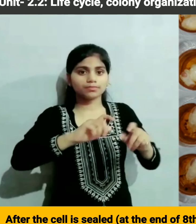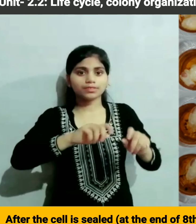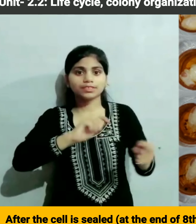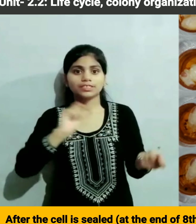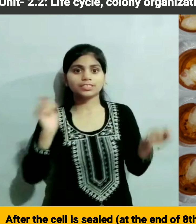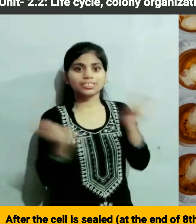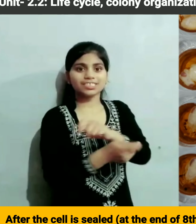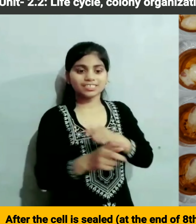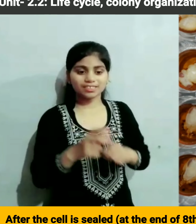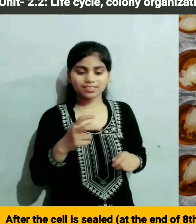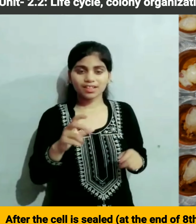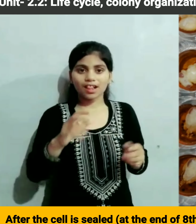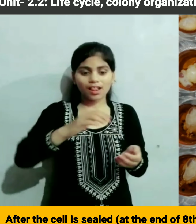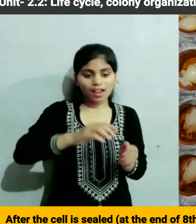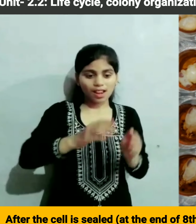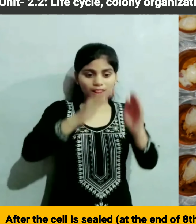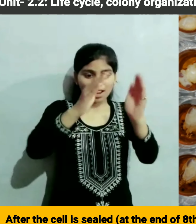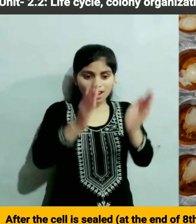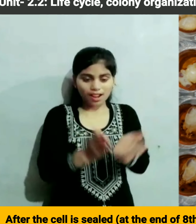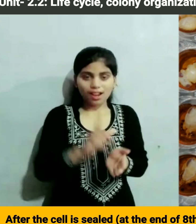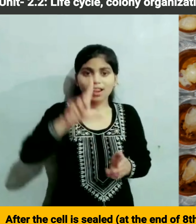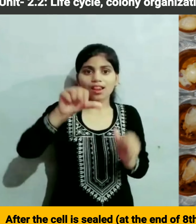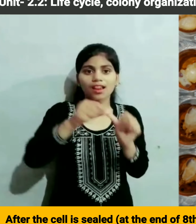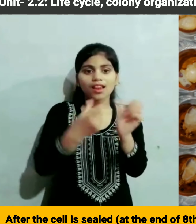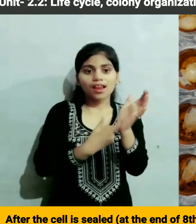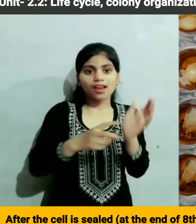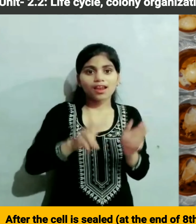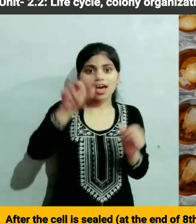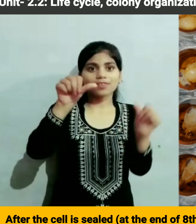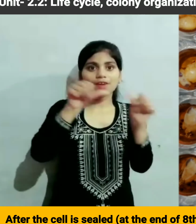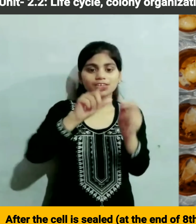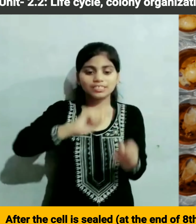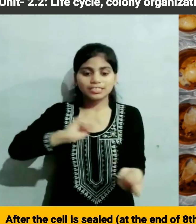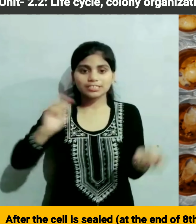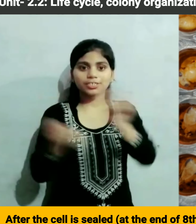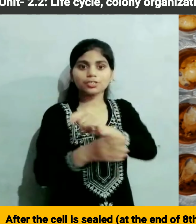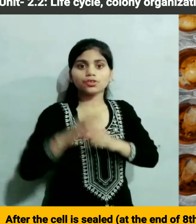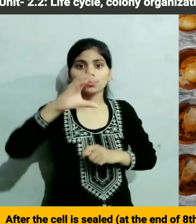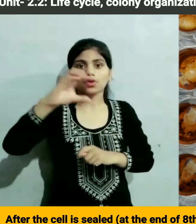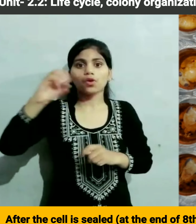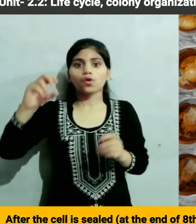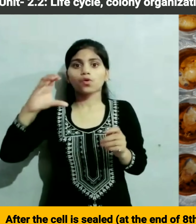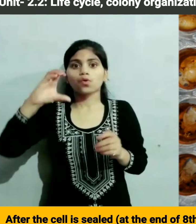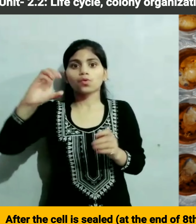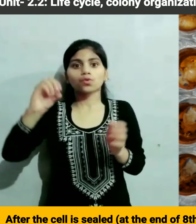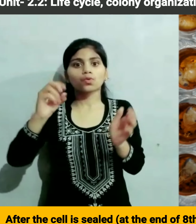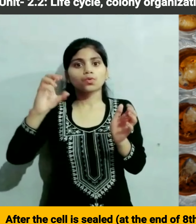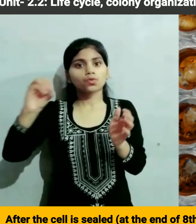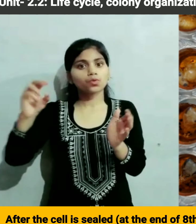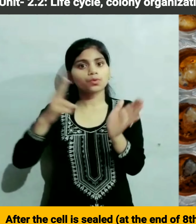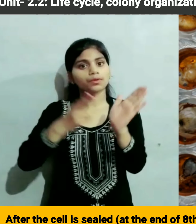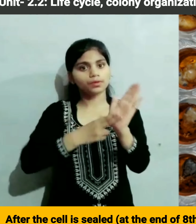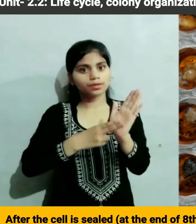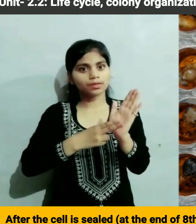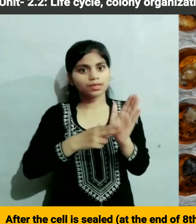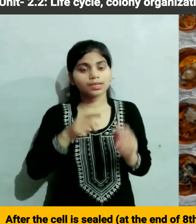the larva passes gradually and without molting into prepupa.